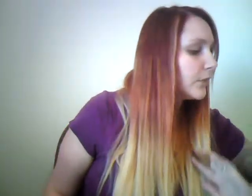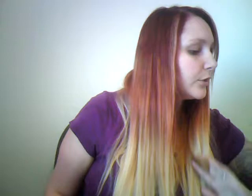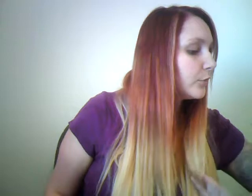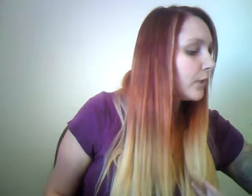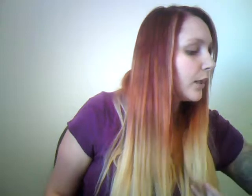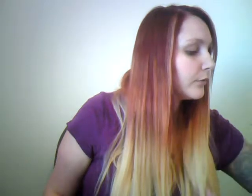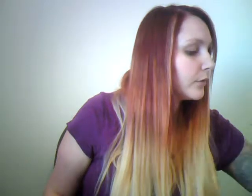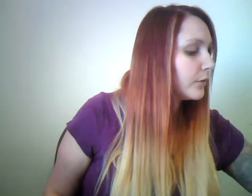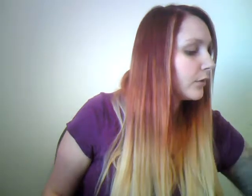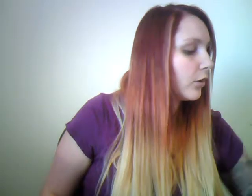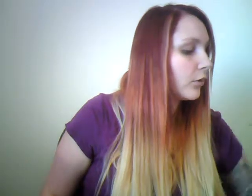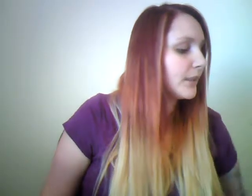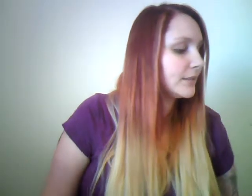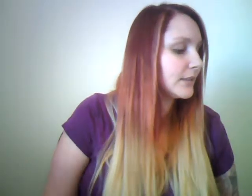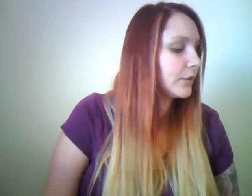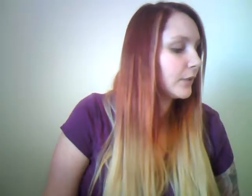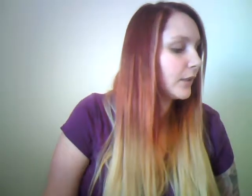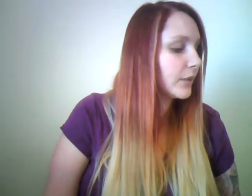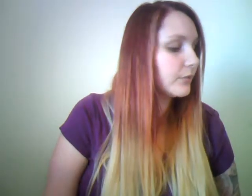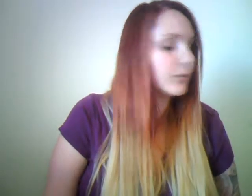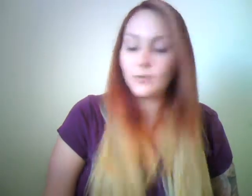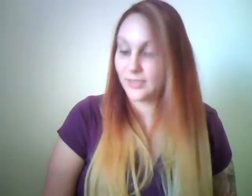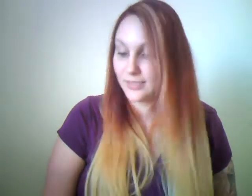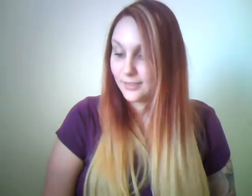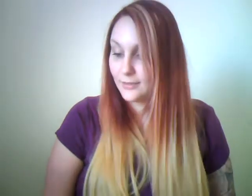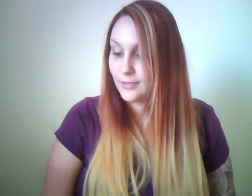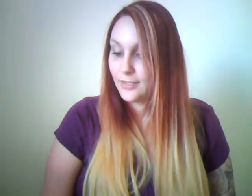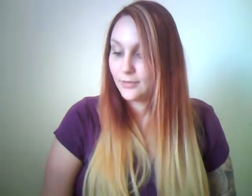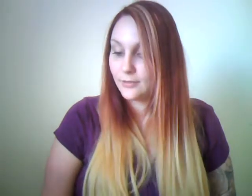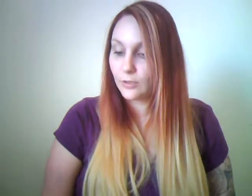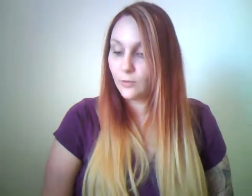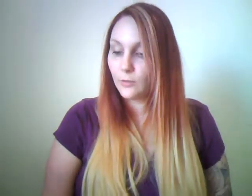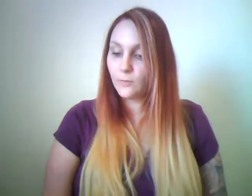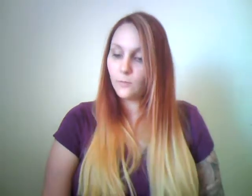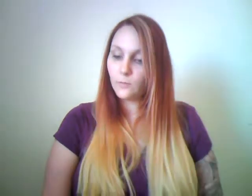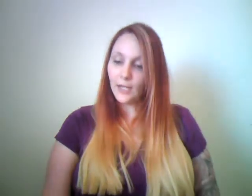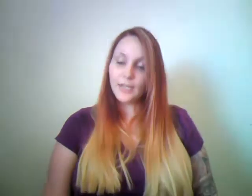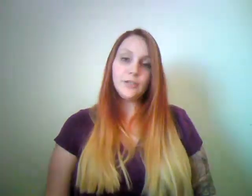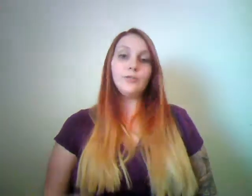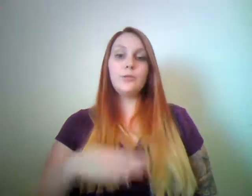You covered all my sin. You have covered all my sin. So I do